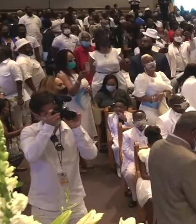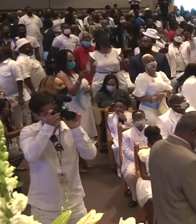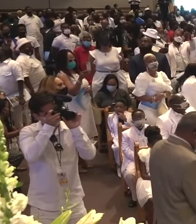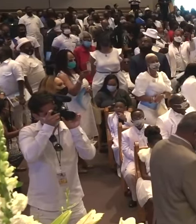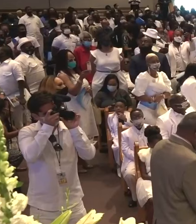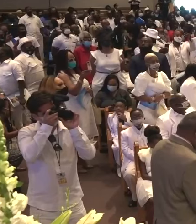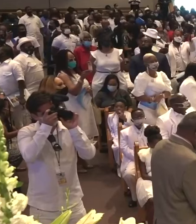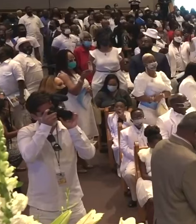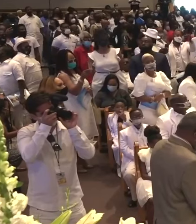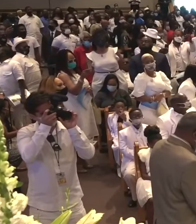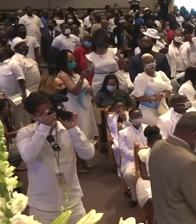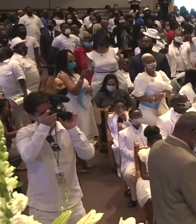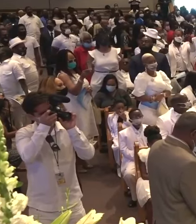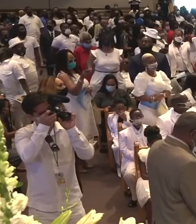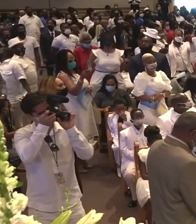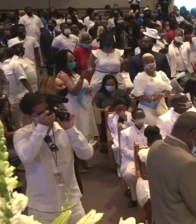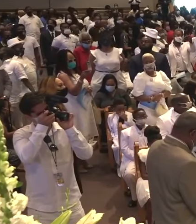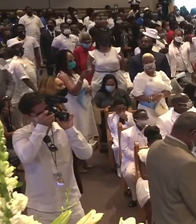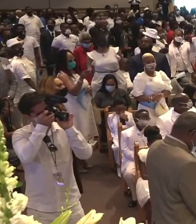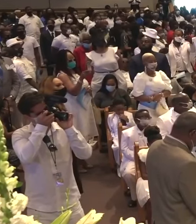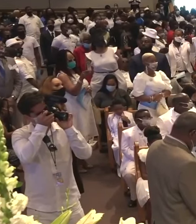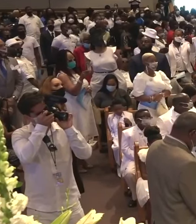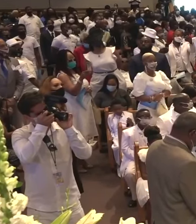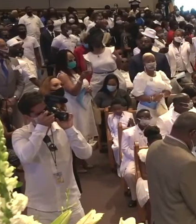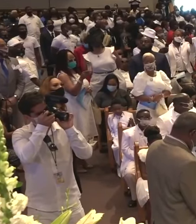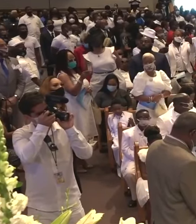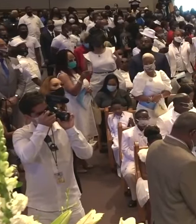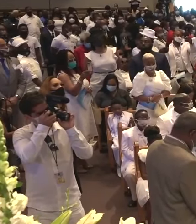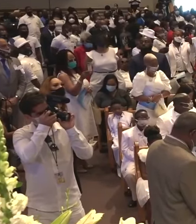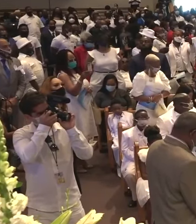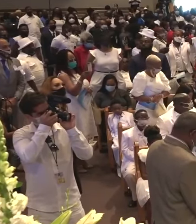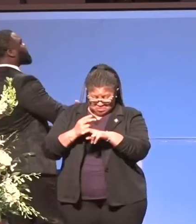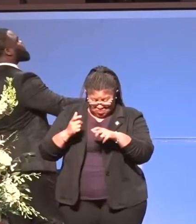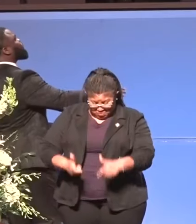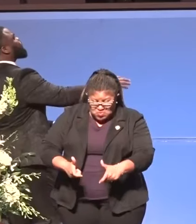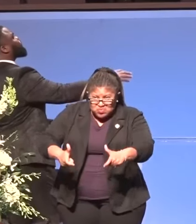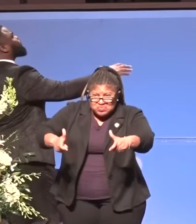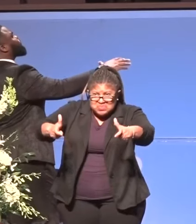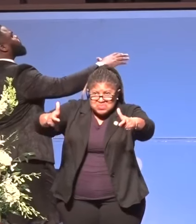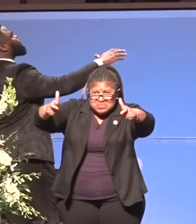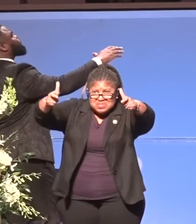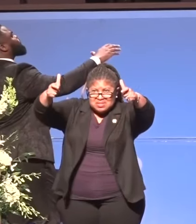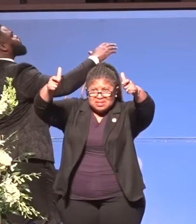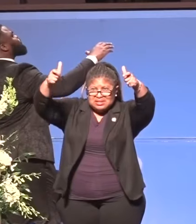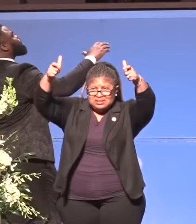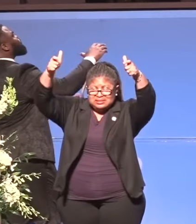I worship. I shall I shall wear.